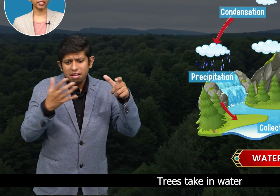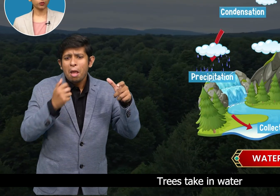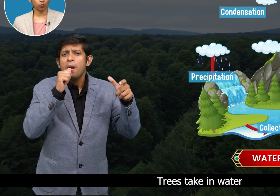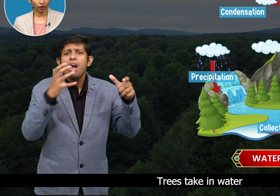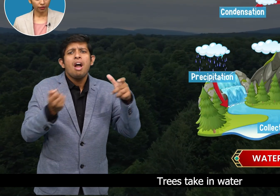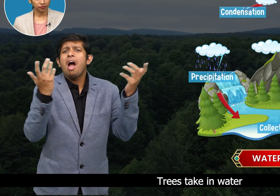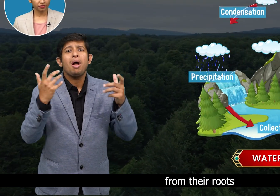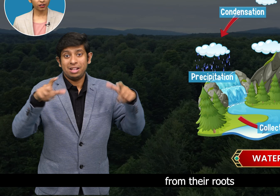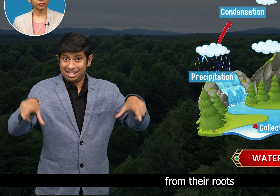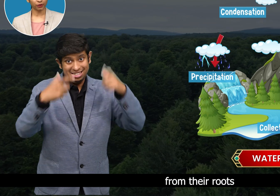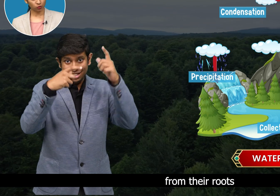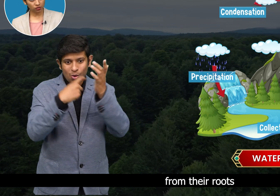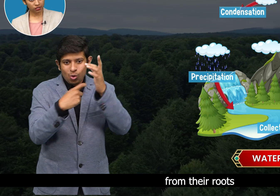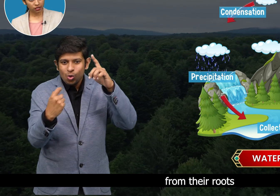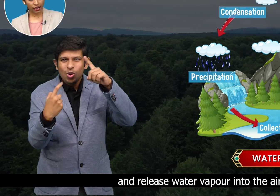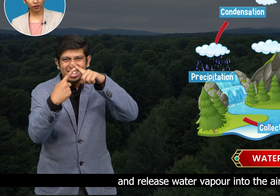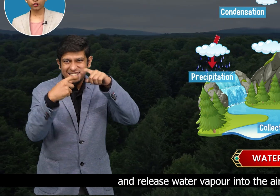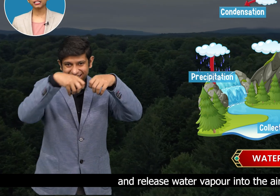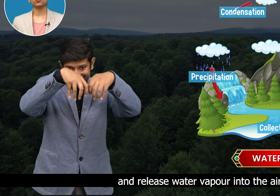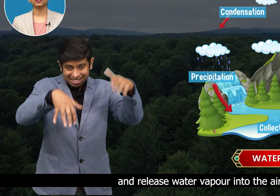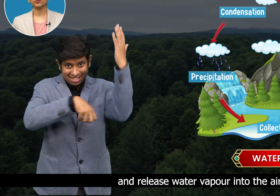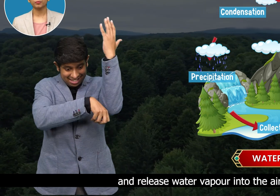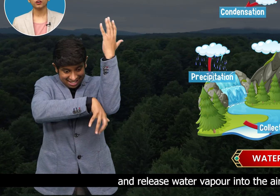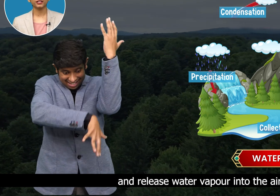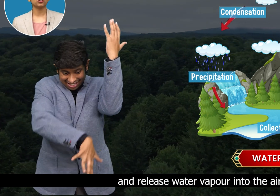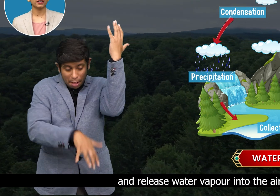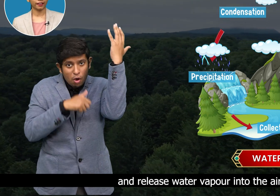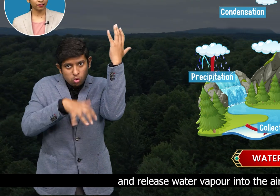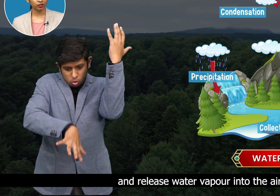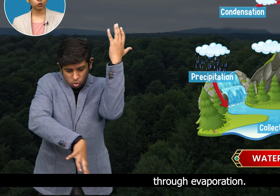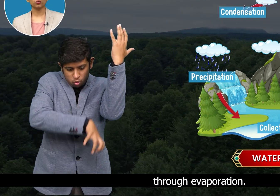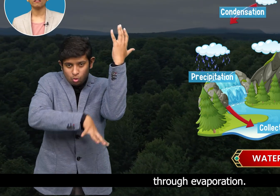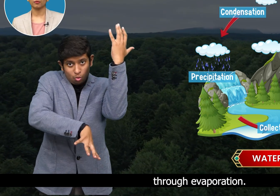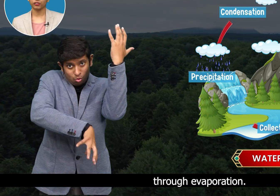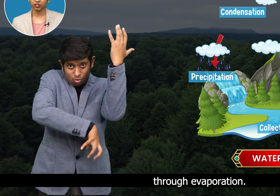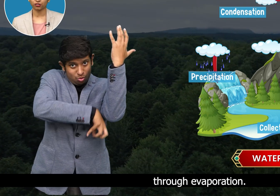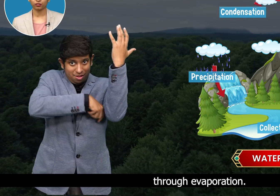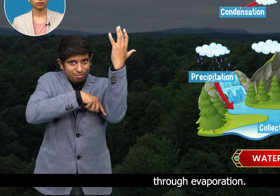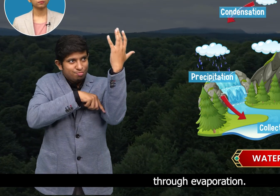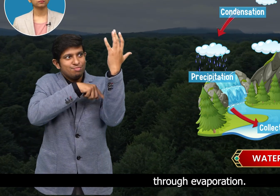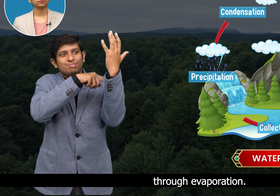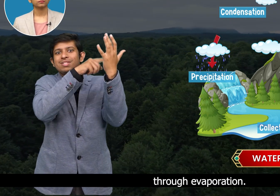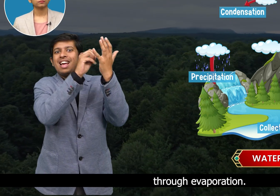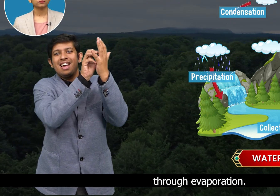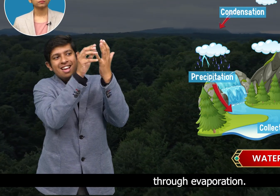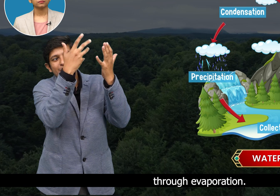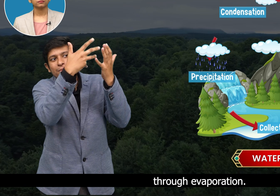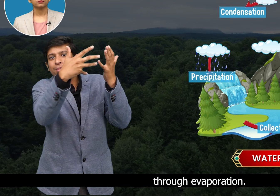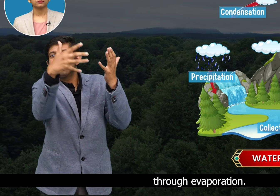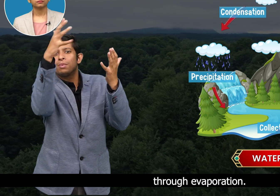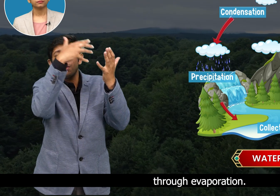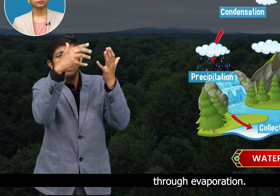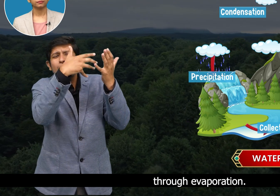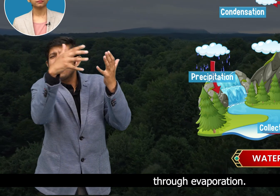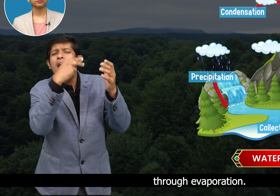Trees take in water from their roots and release water vapor into the air through evaporation.